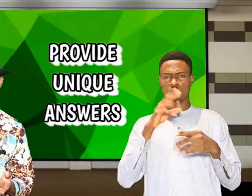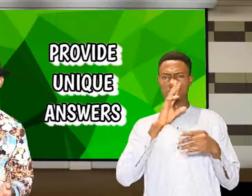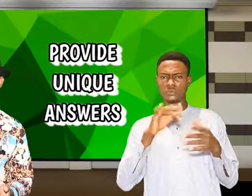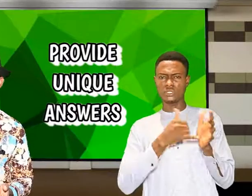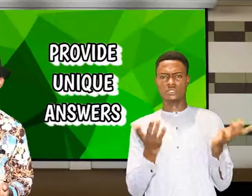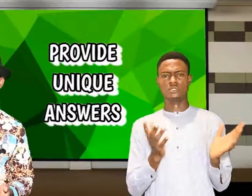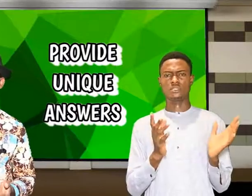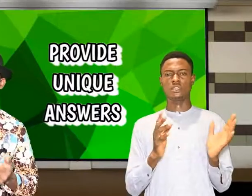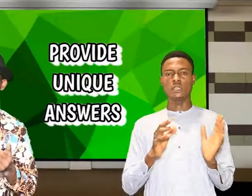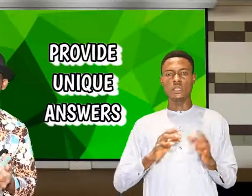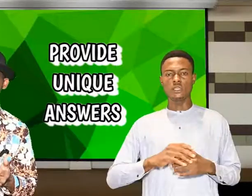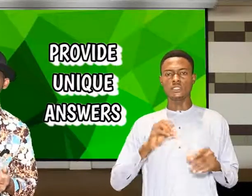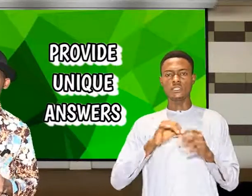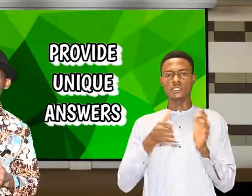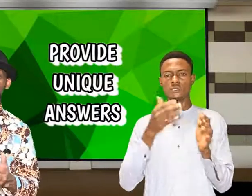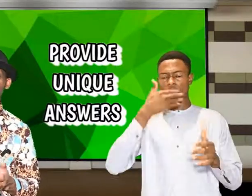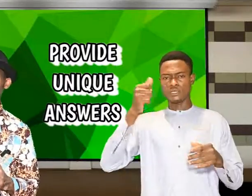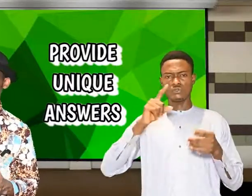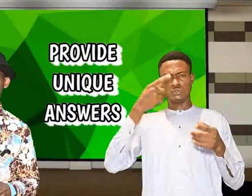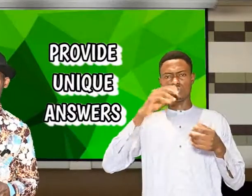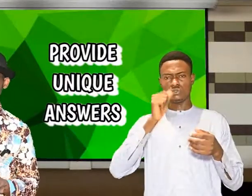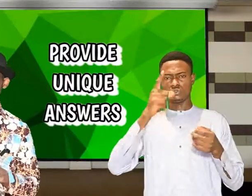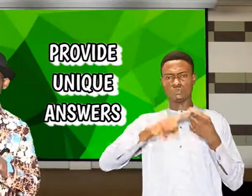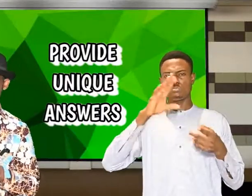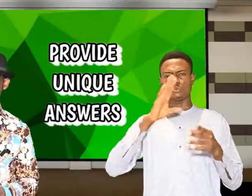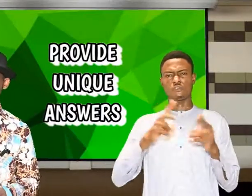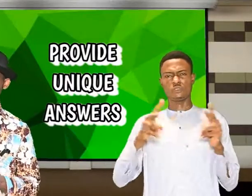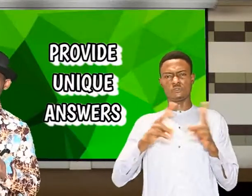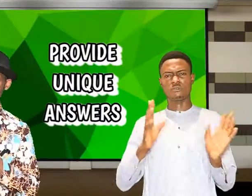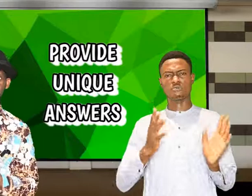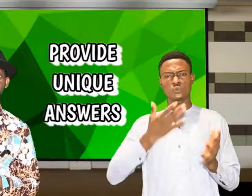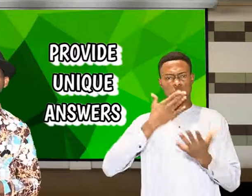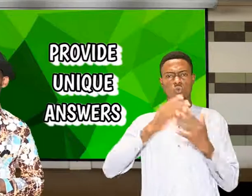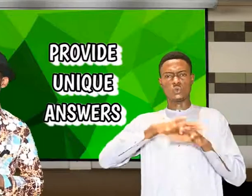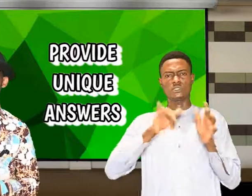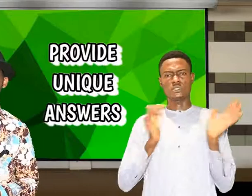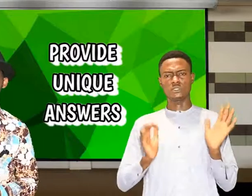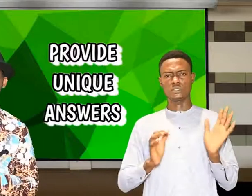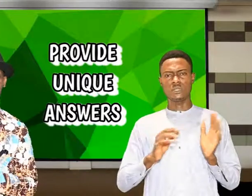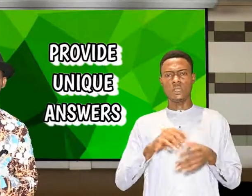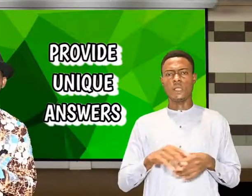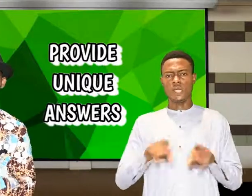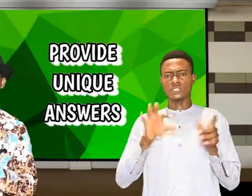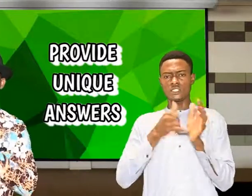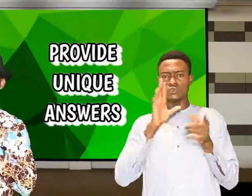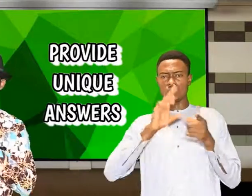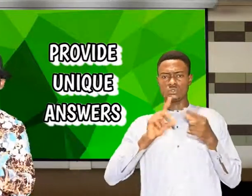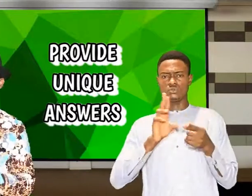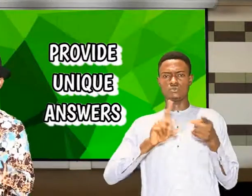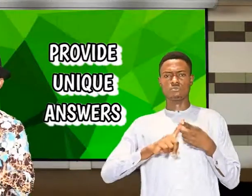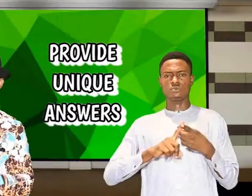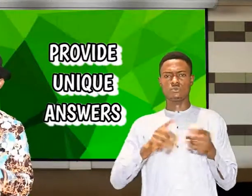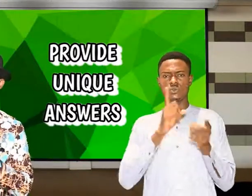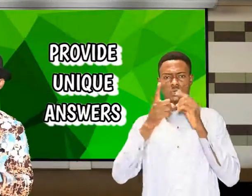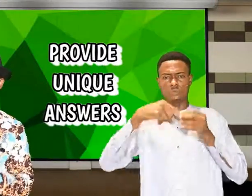if it comes up. It's best not to be too general or vague, as this demonstrates a lack of ambition and clarity. Instead, discuss how